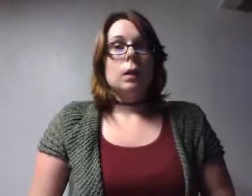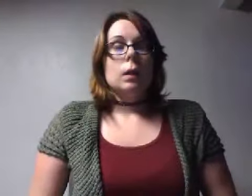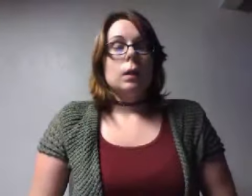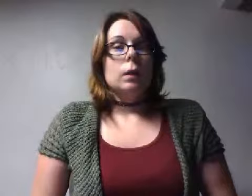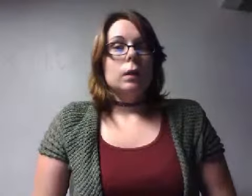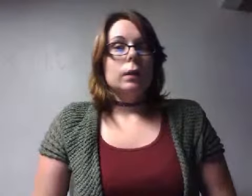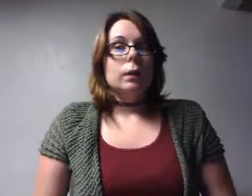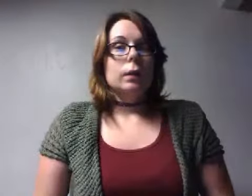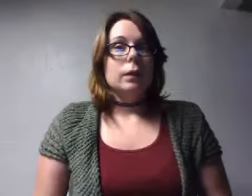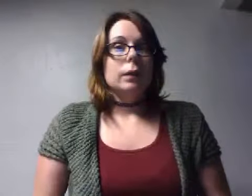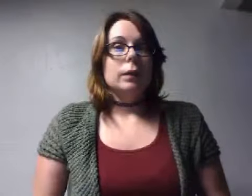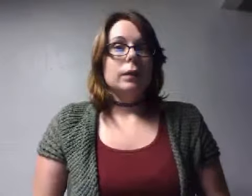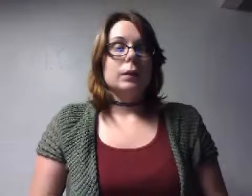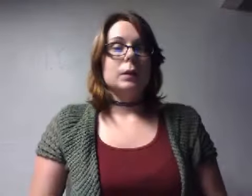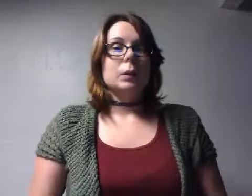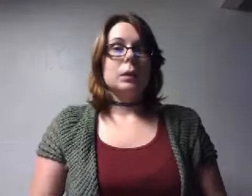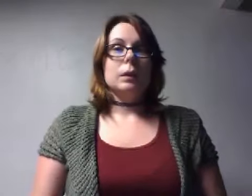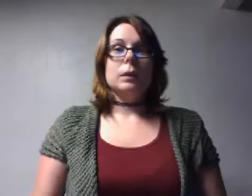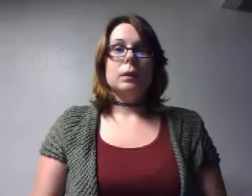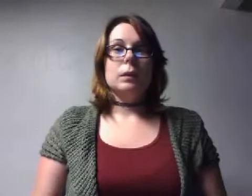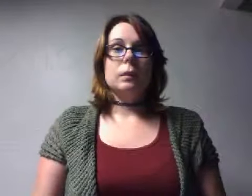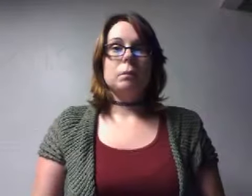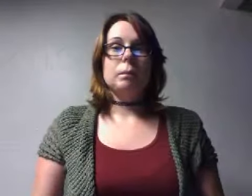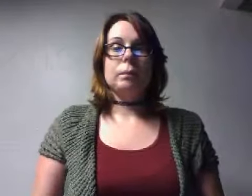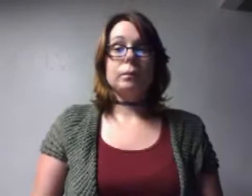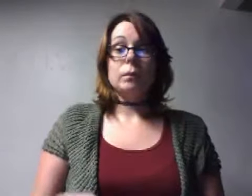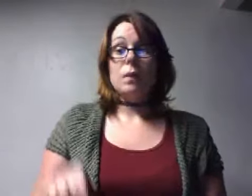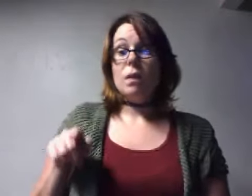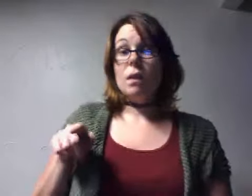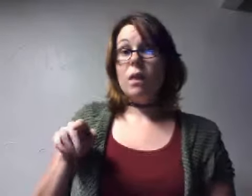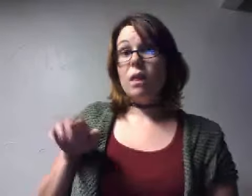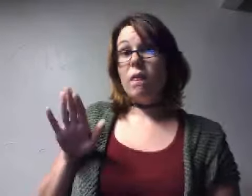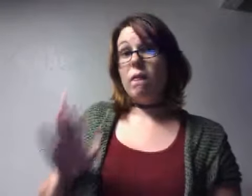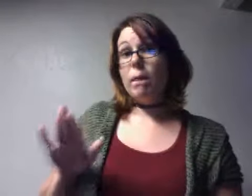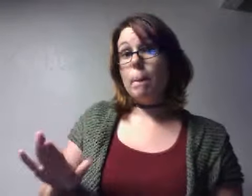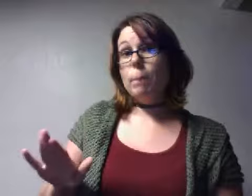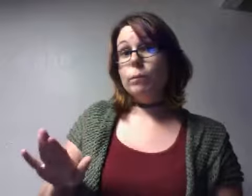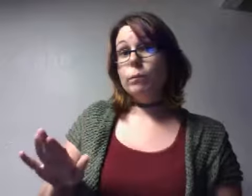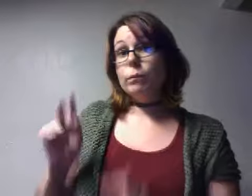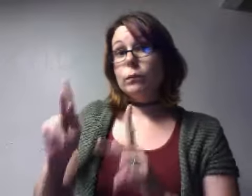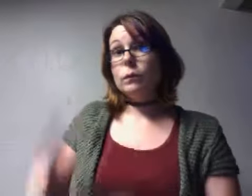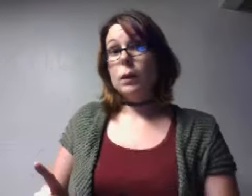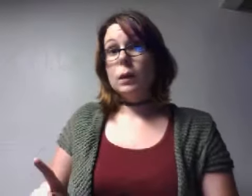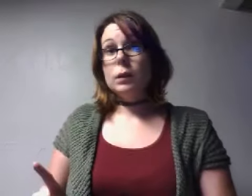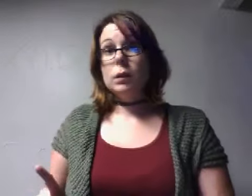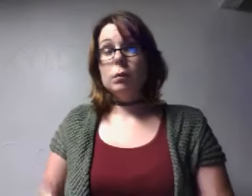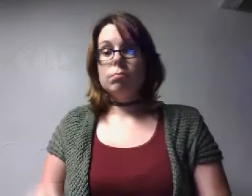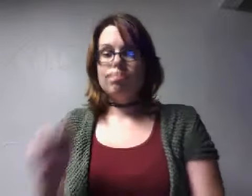he lays down on the ground, sweaty and exhausted, but feeling accomplished that he landed this trick. And that's an image that I like to capture, and